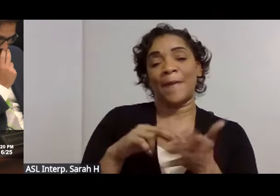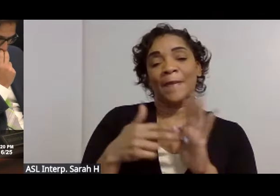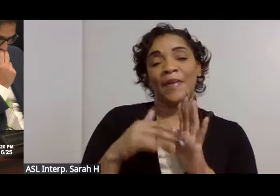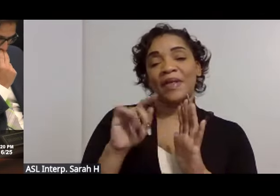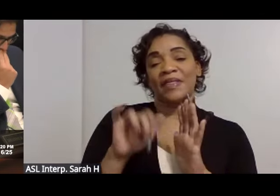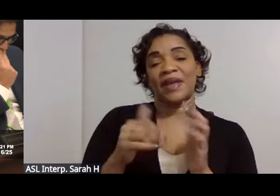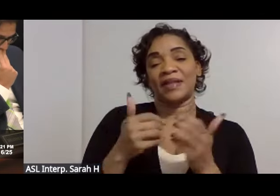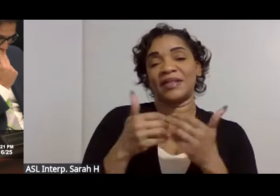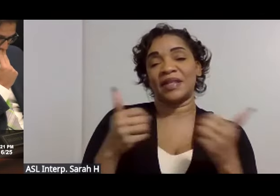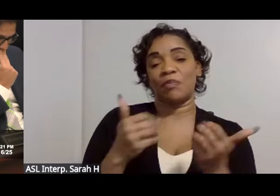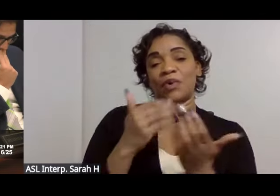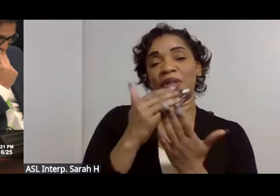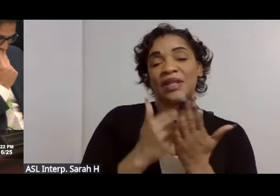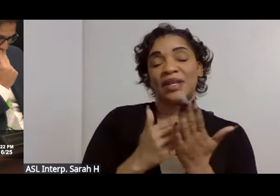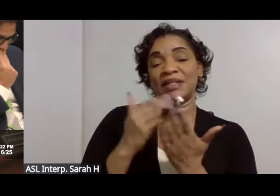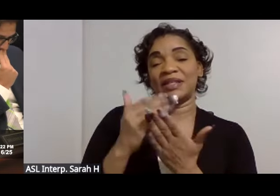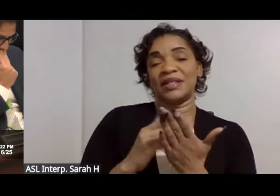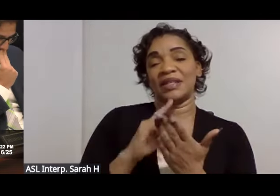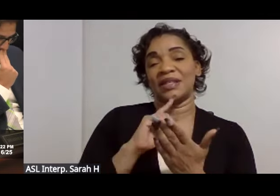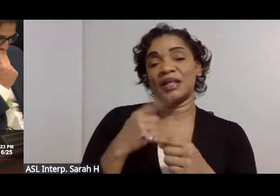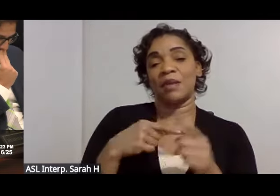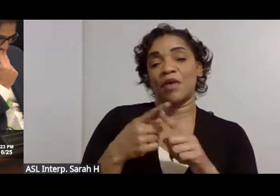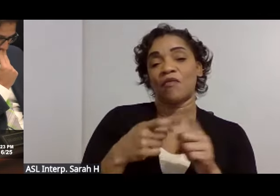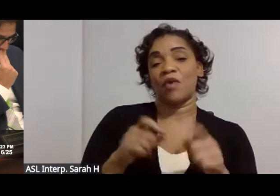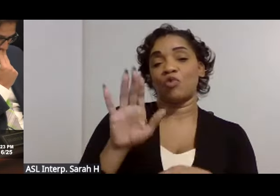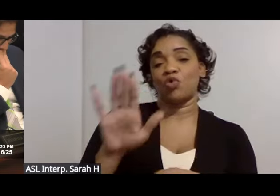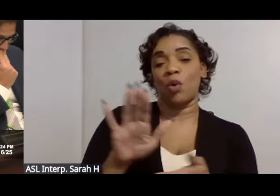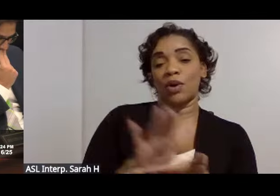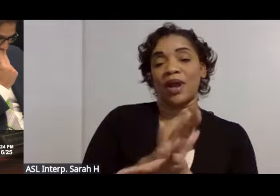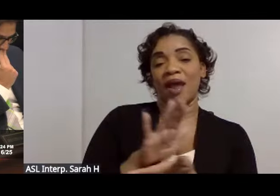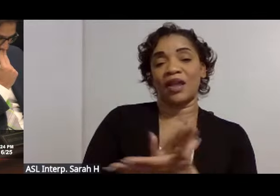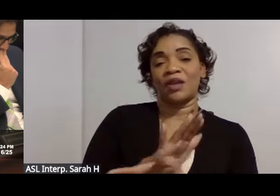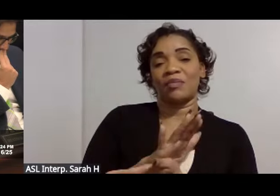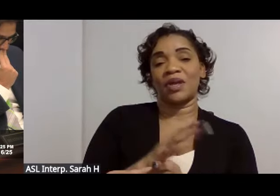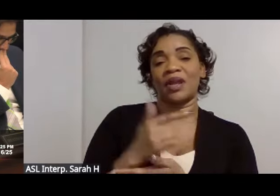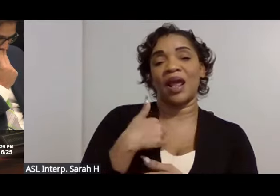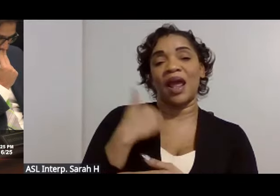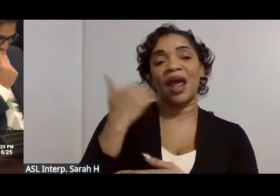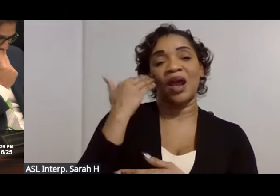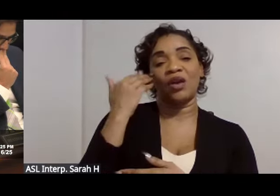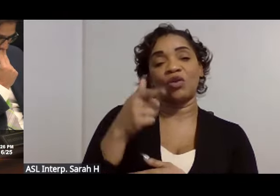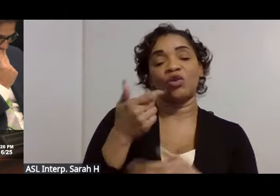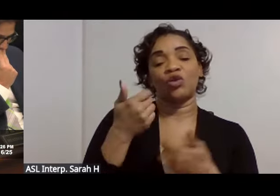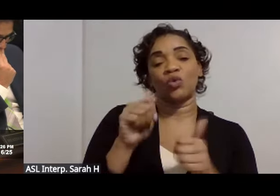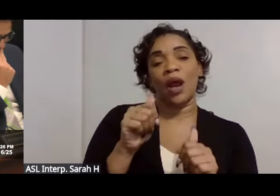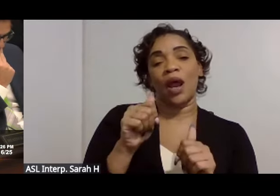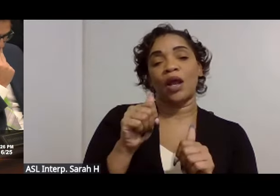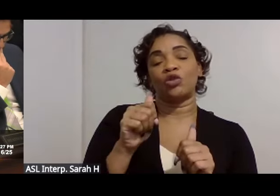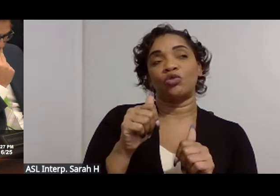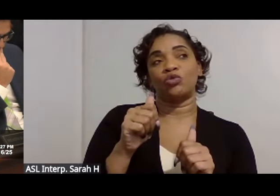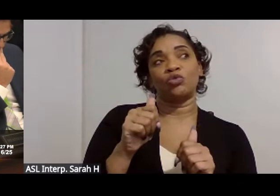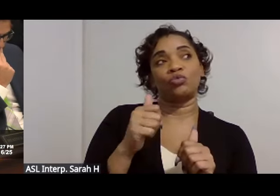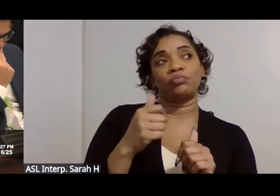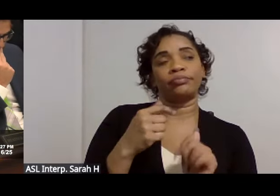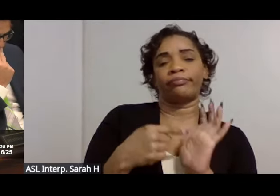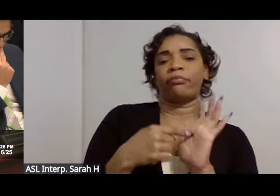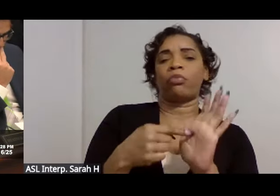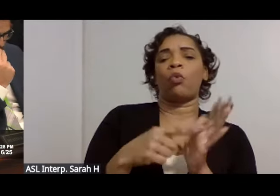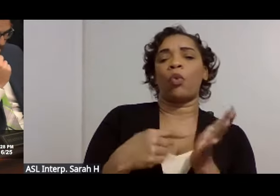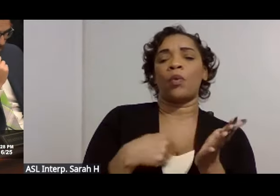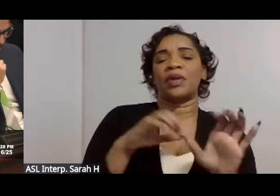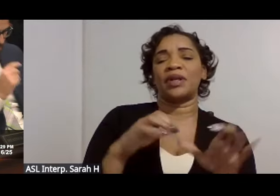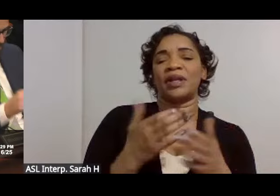your document. This isn't anything that, I know you're trying to distinguish what we did last month, but this is, these words